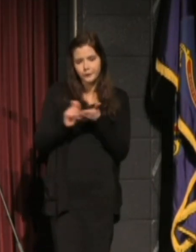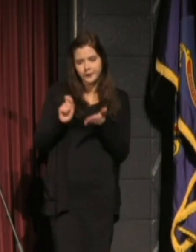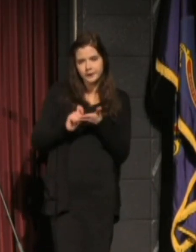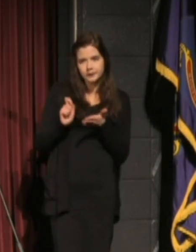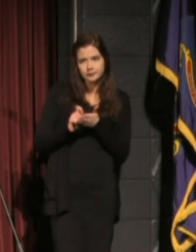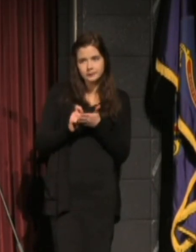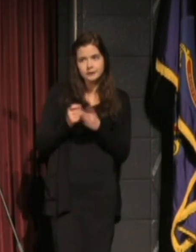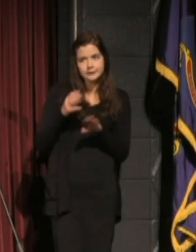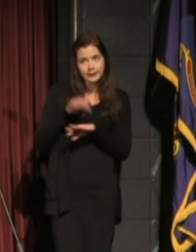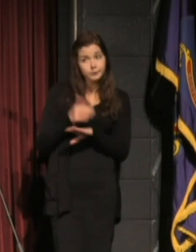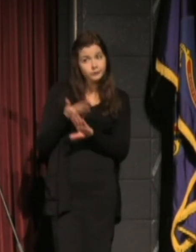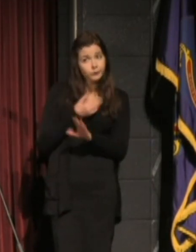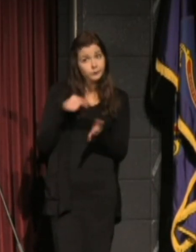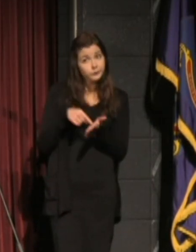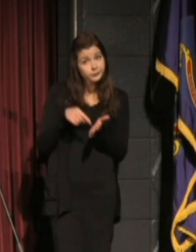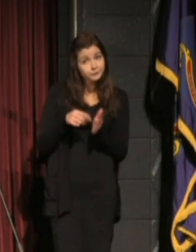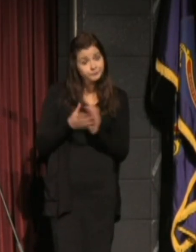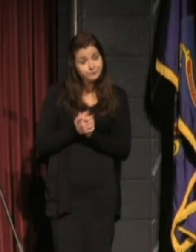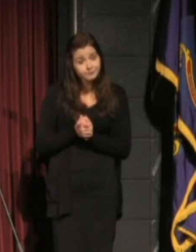night before it was due.